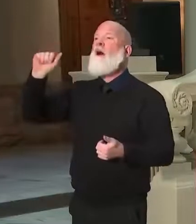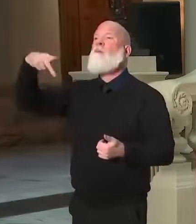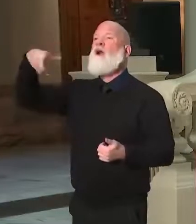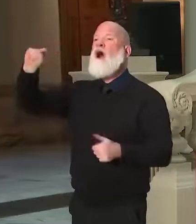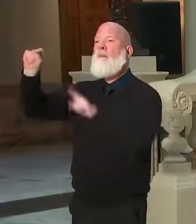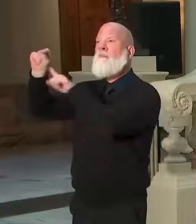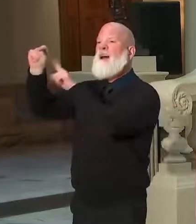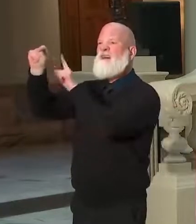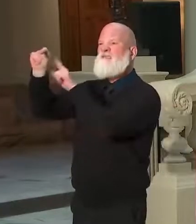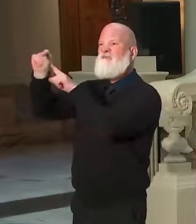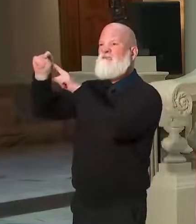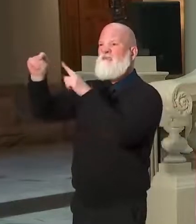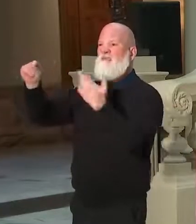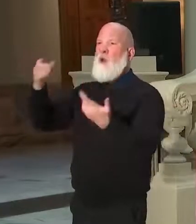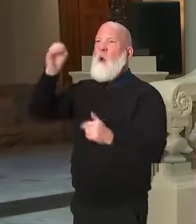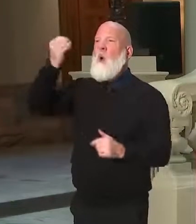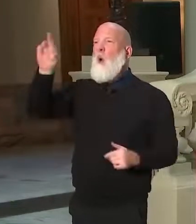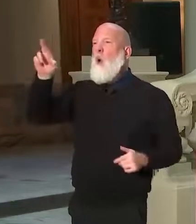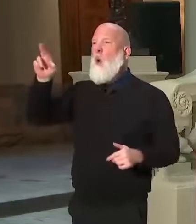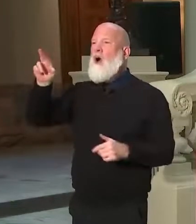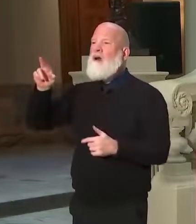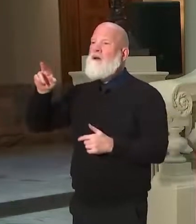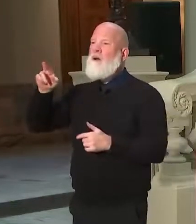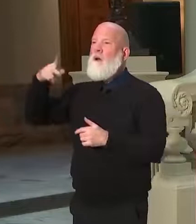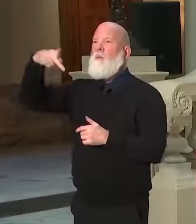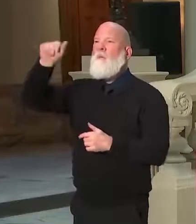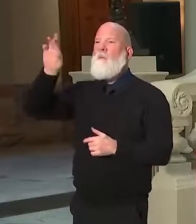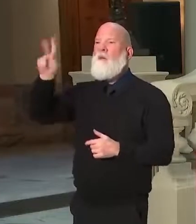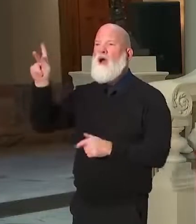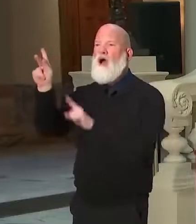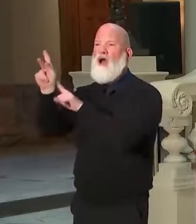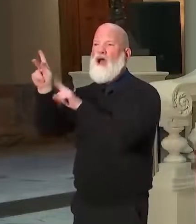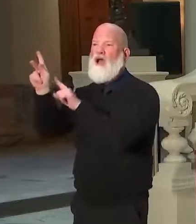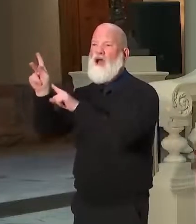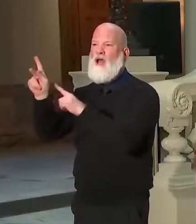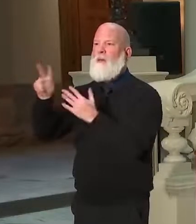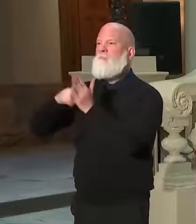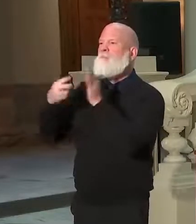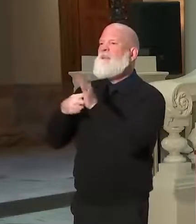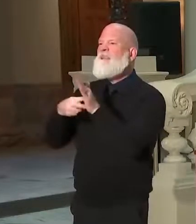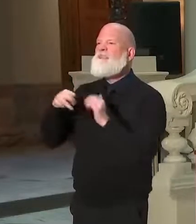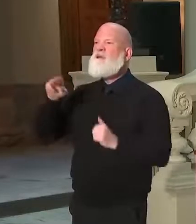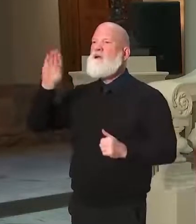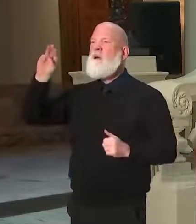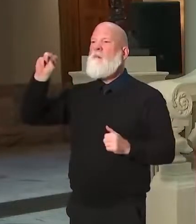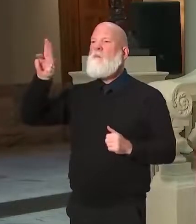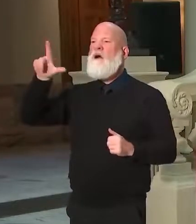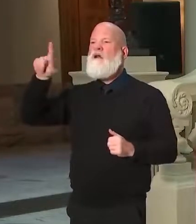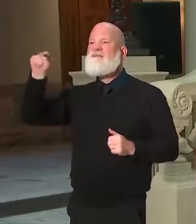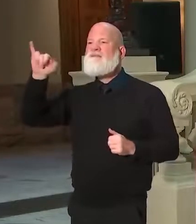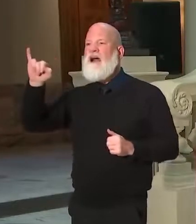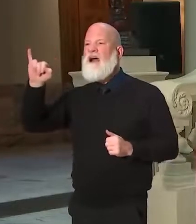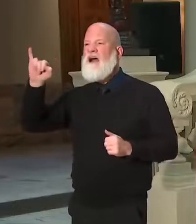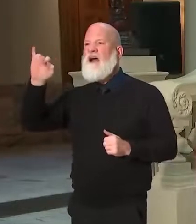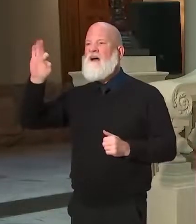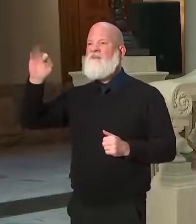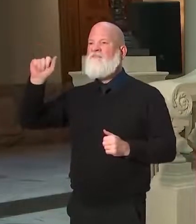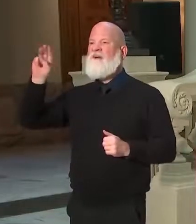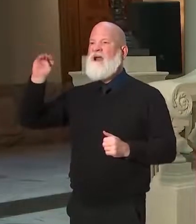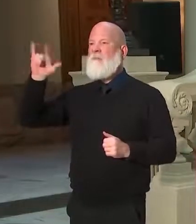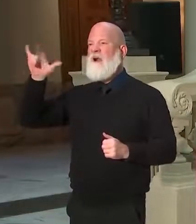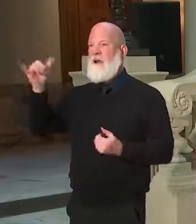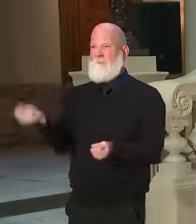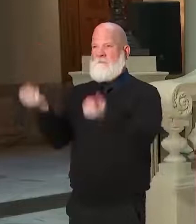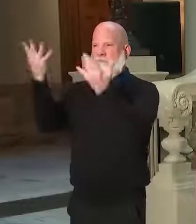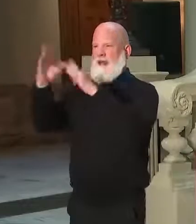like an apartment. So they will have what looks like P.O. boxes listed in the system, but they're actually the residential address of record for people who live in